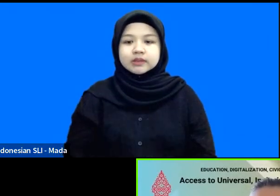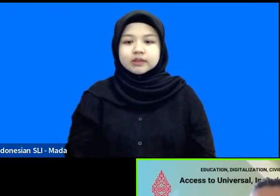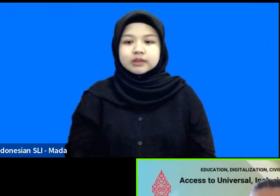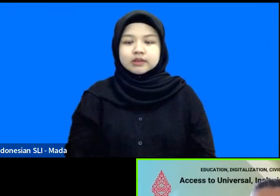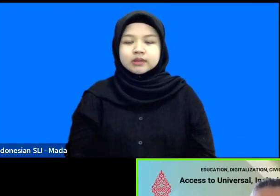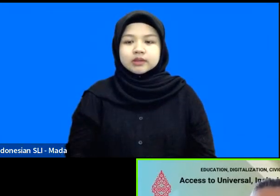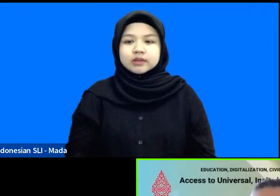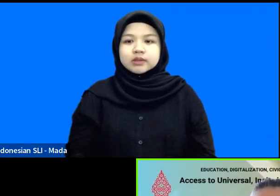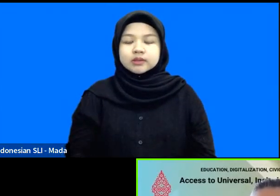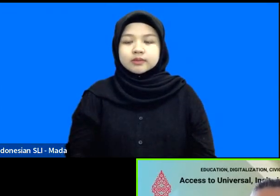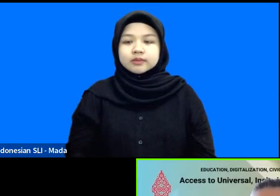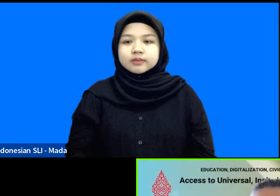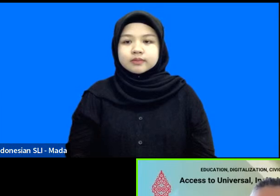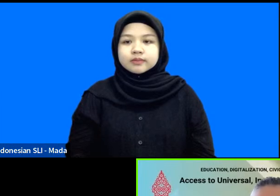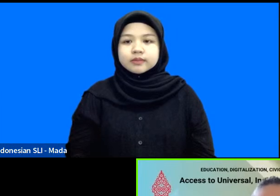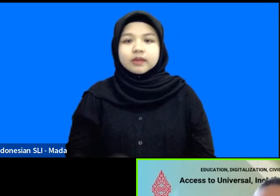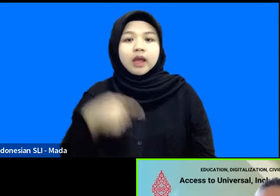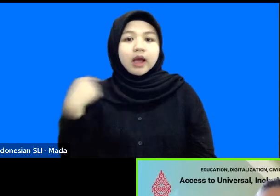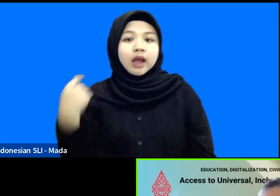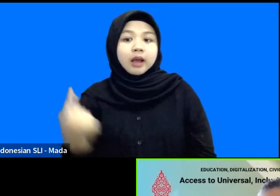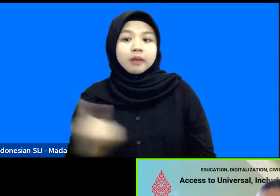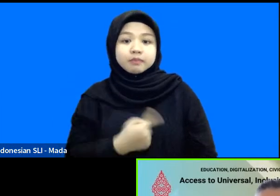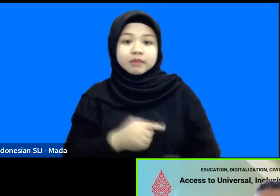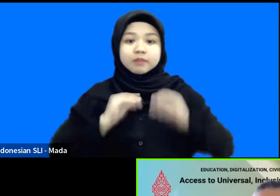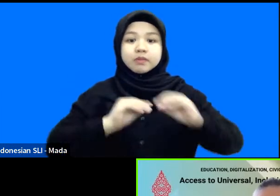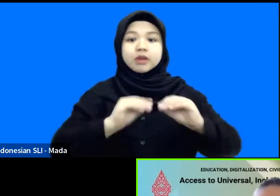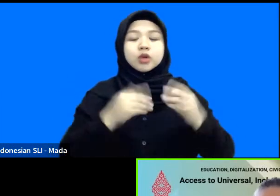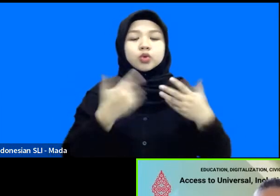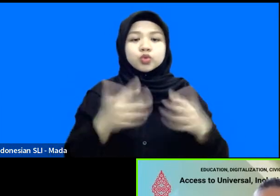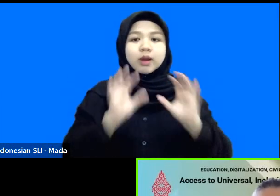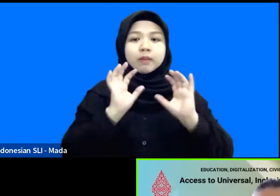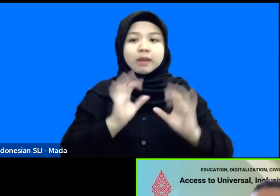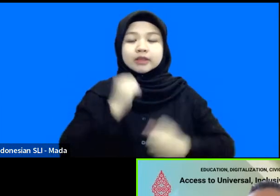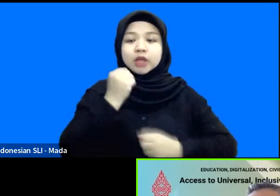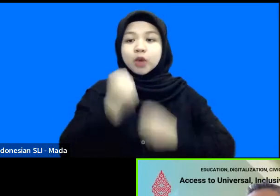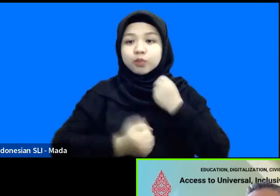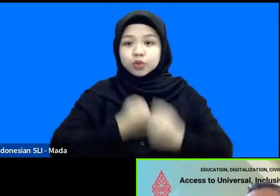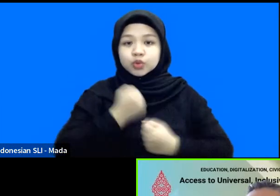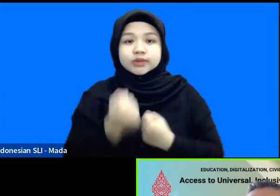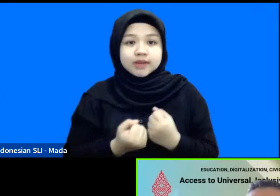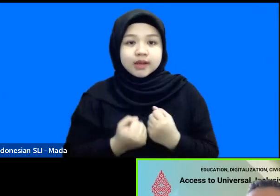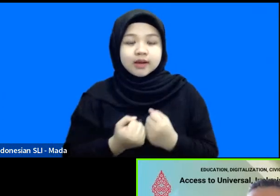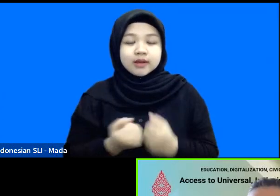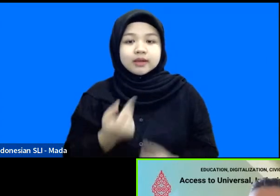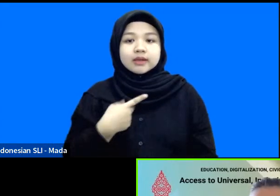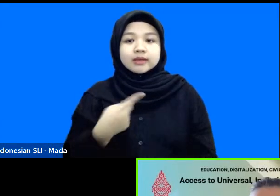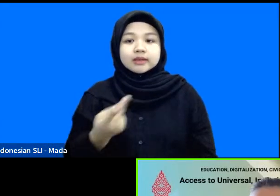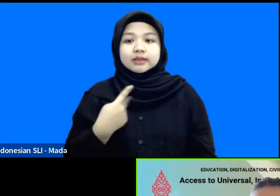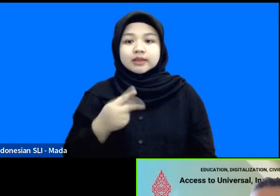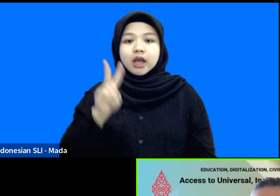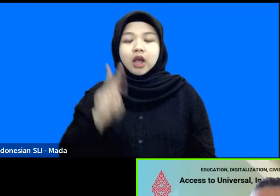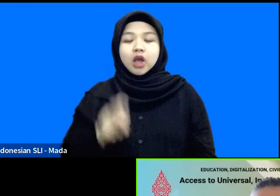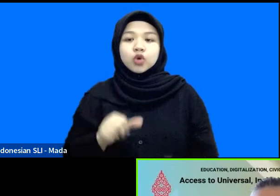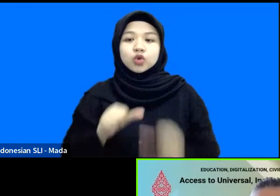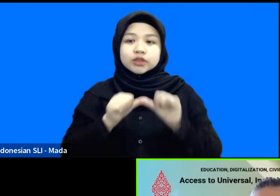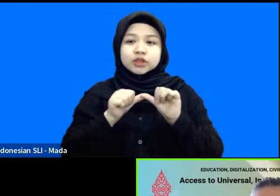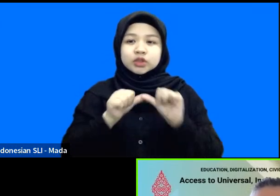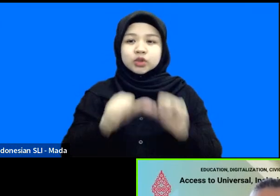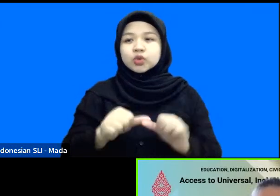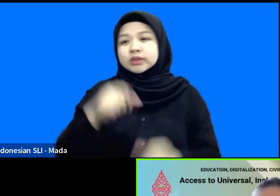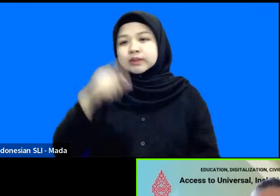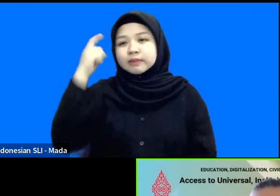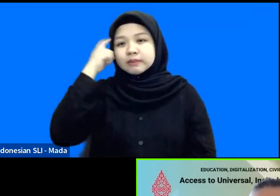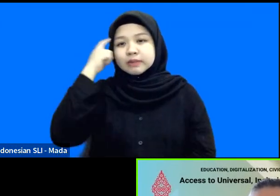think the learning material needs to be relevant, keeping in mind certain sensitivities. I think that's done